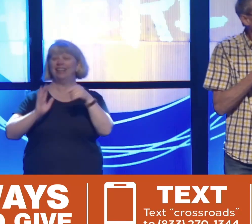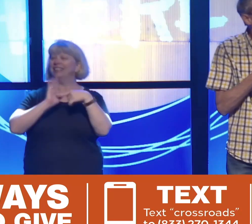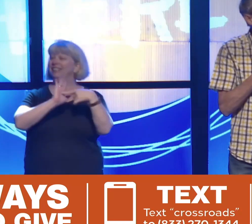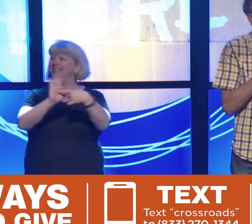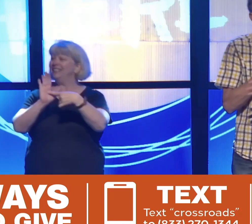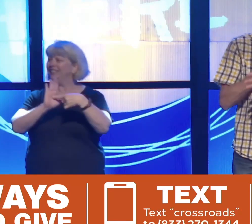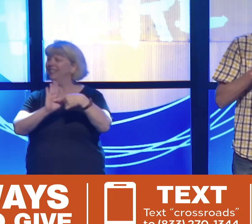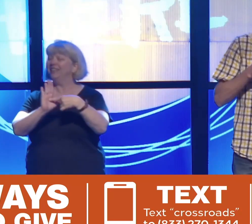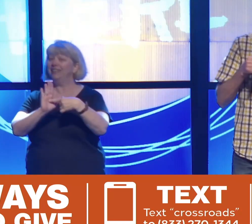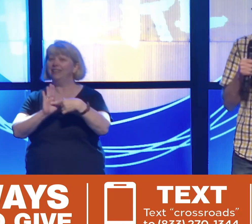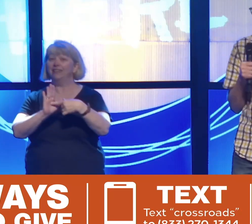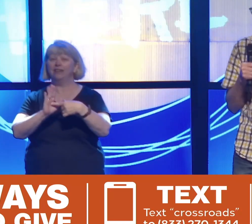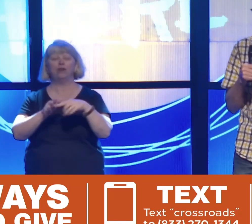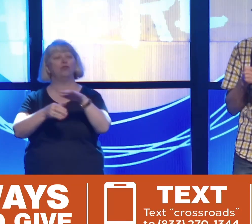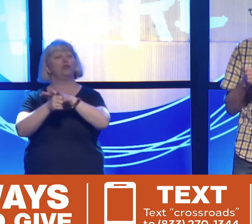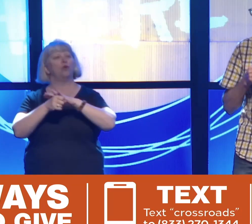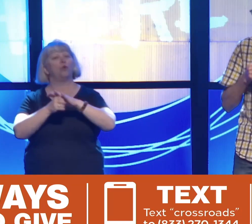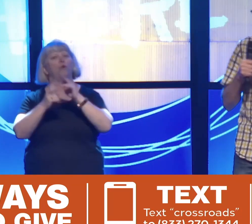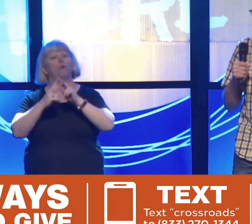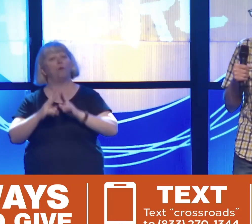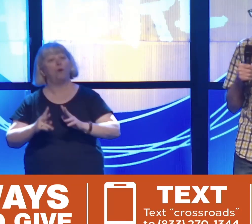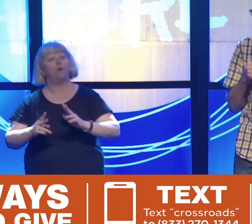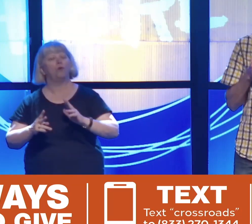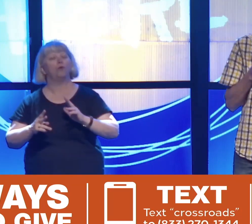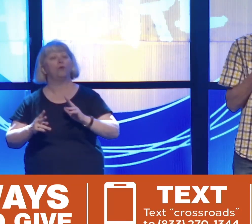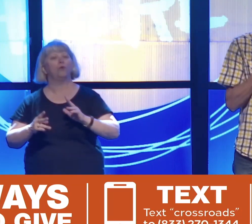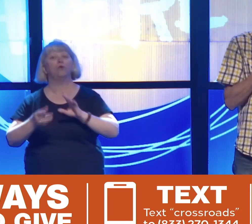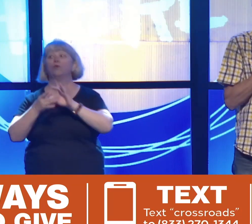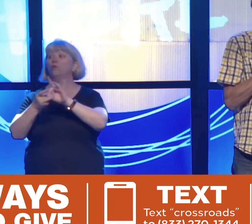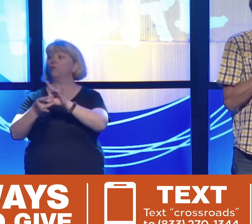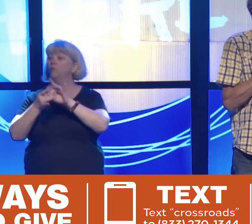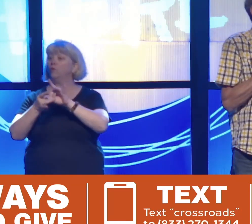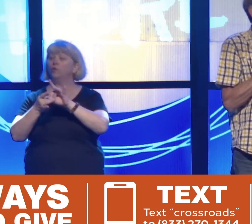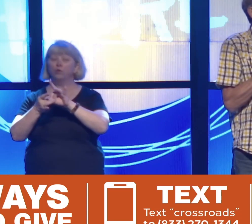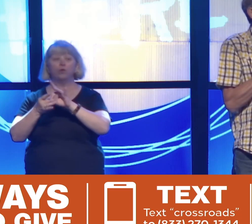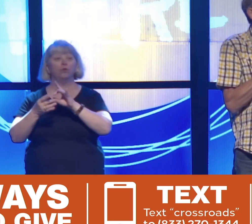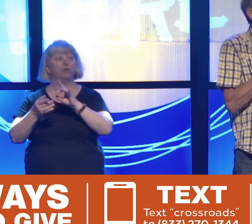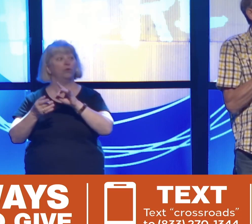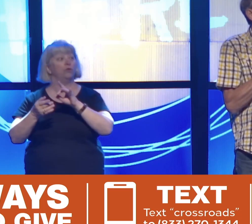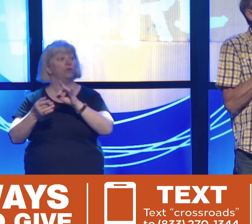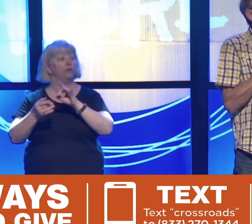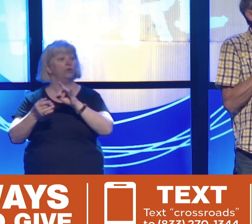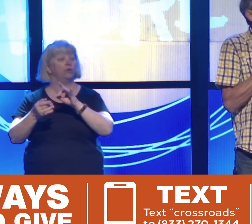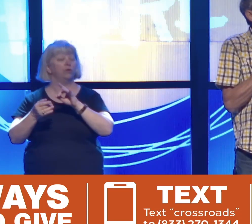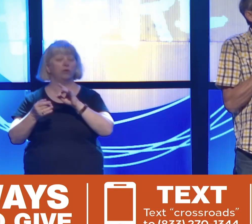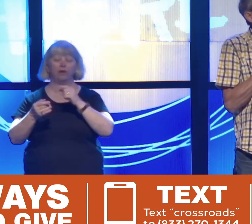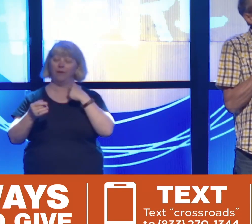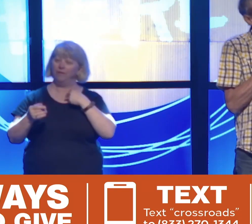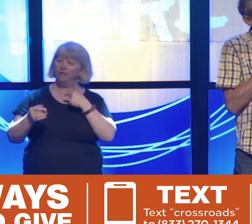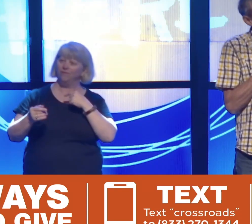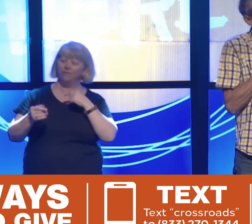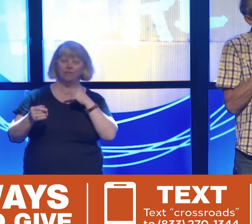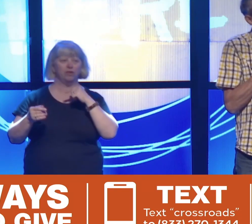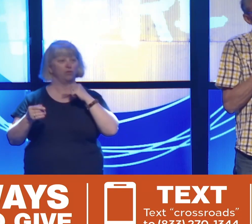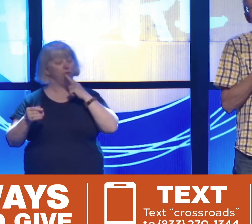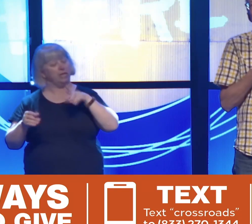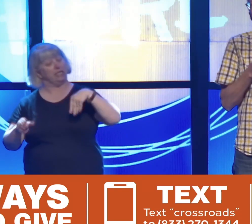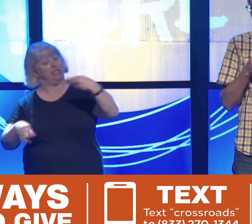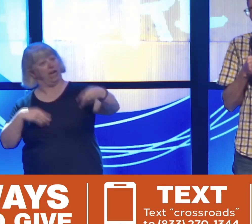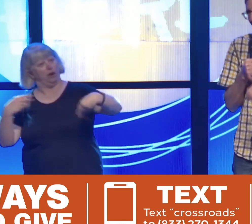of how a local partner, a relationship, not really a partner as we define them, they're